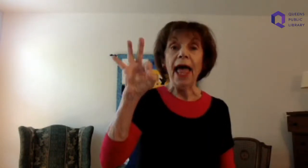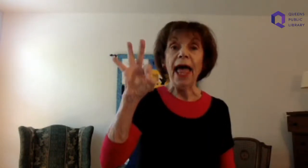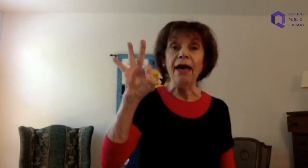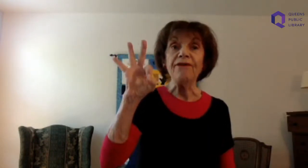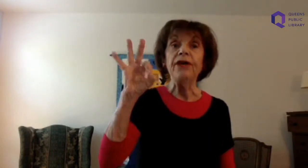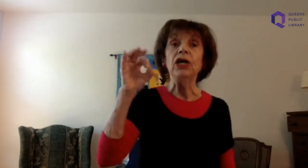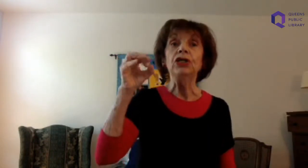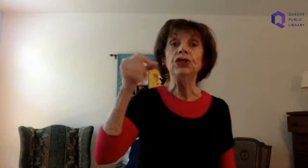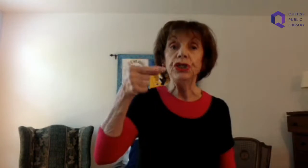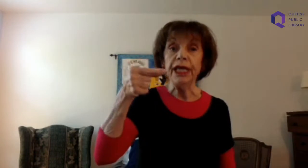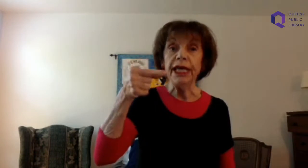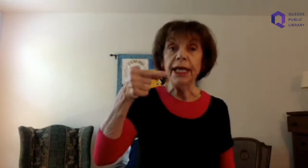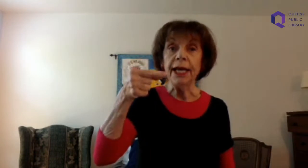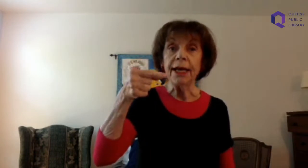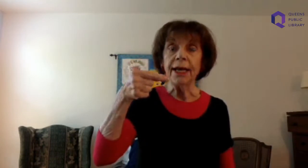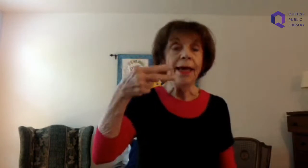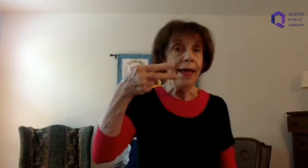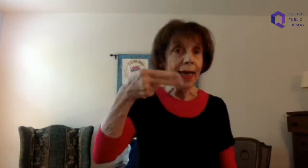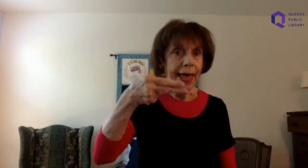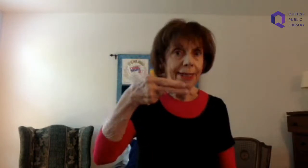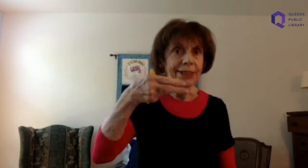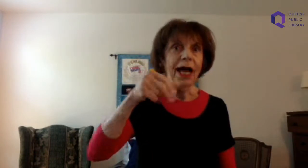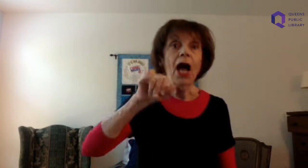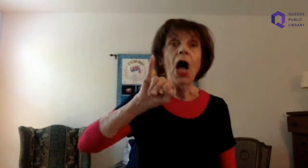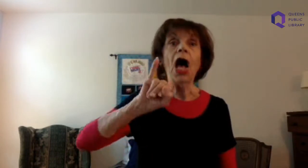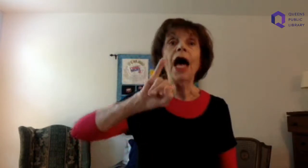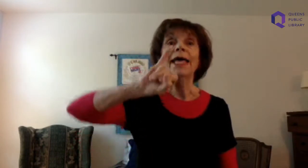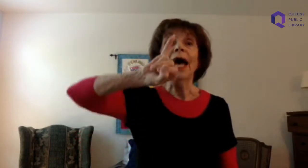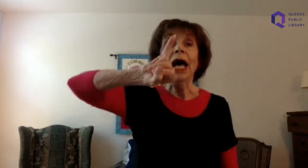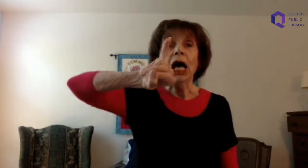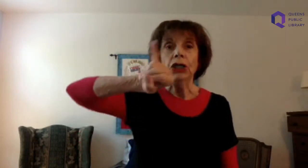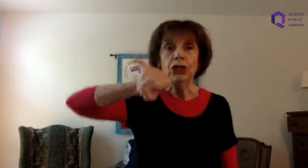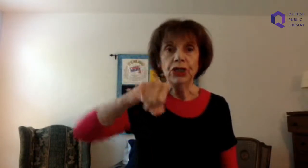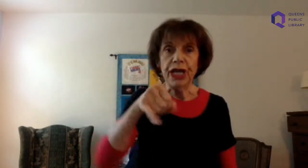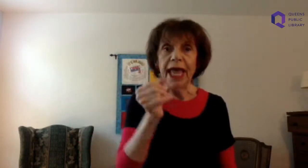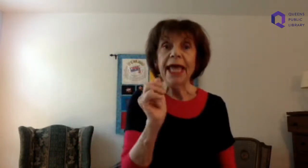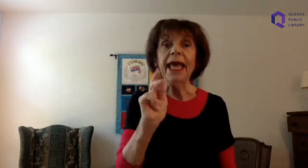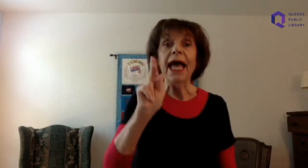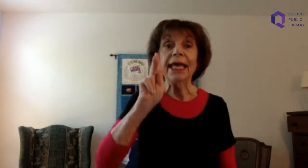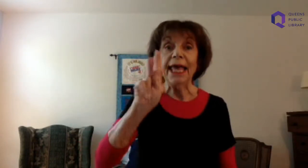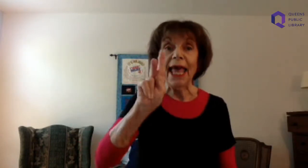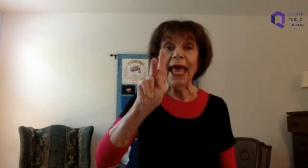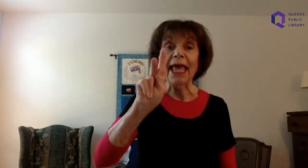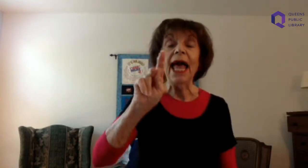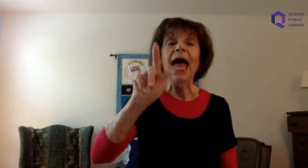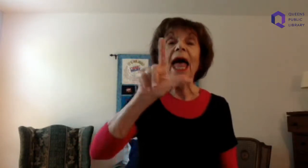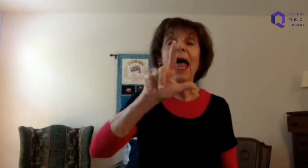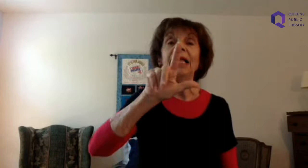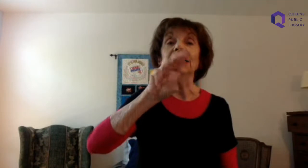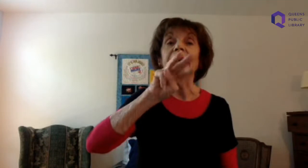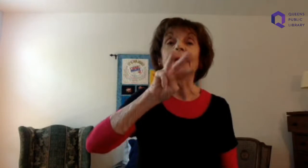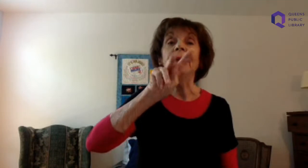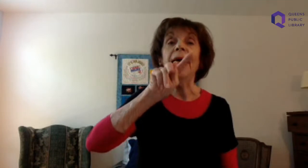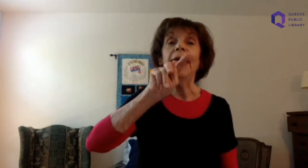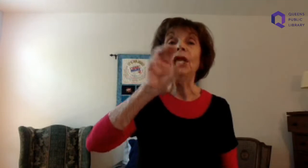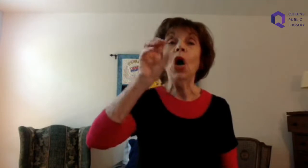F, G, H, I, J, K, L, M, N, O,